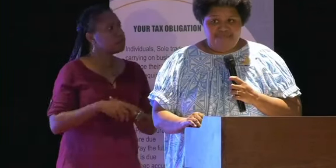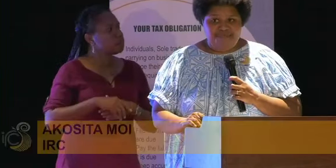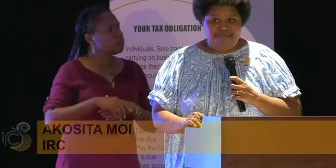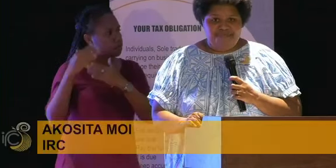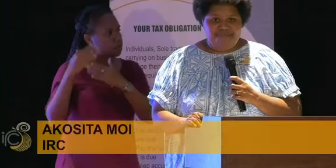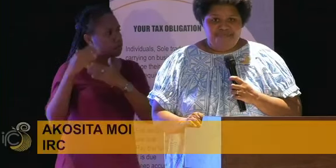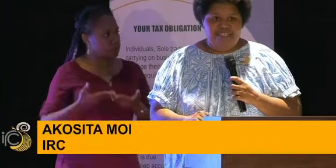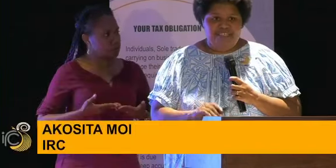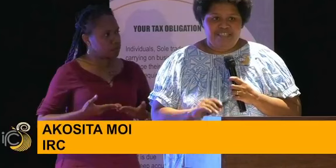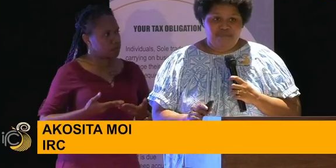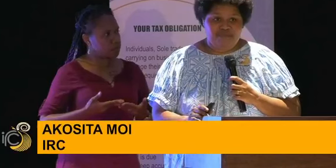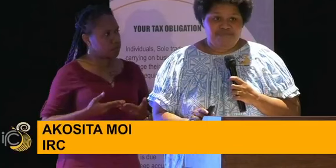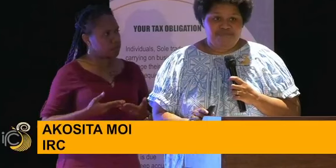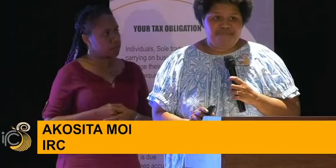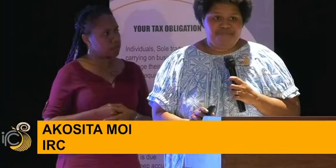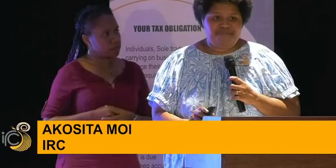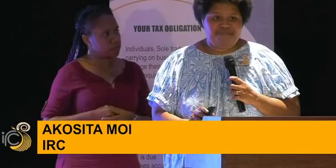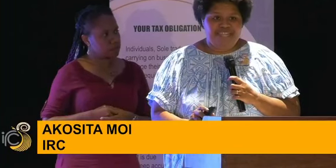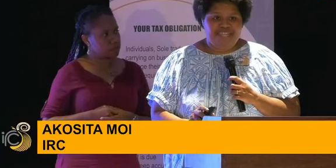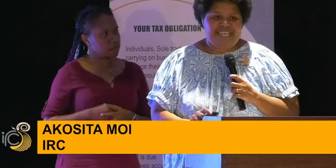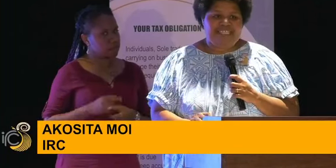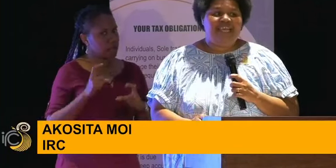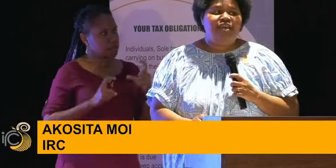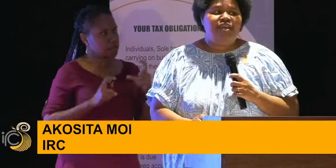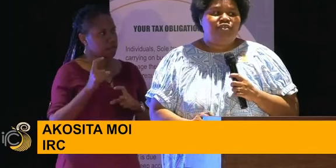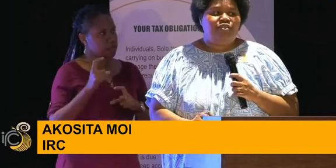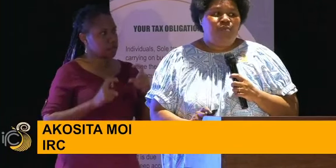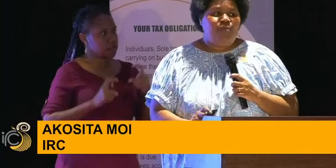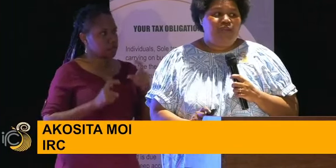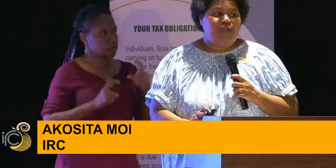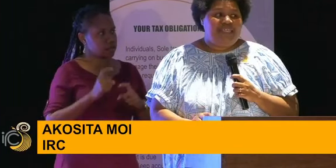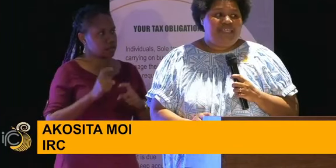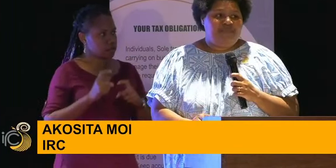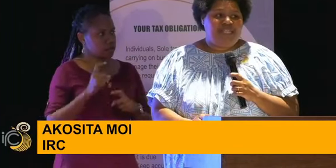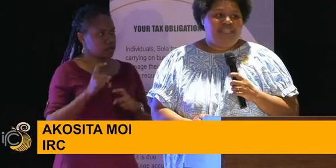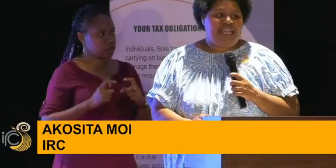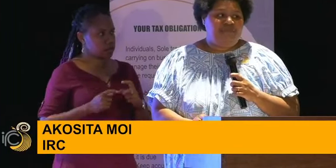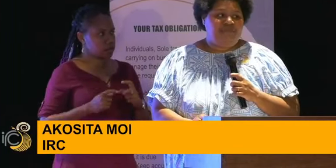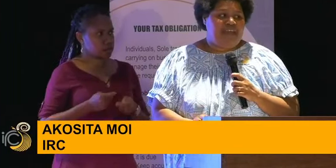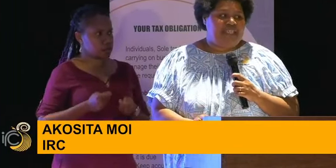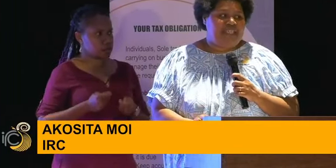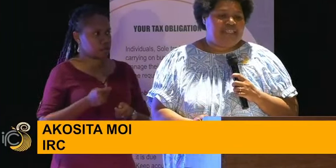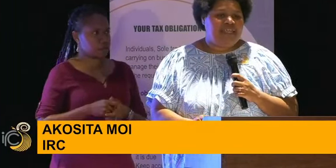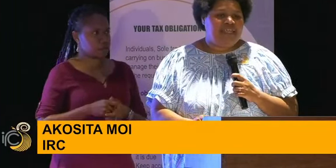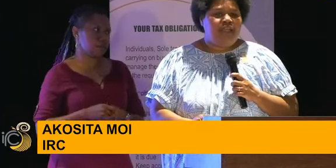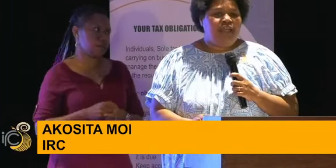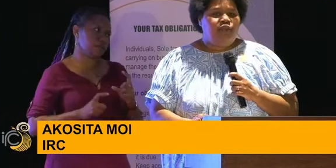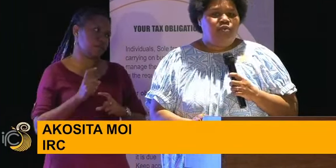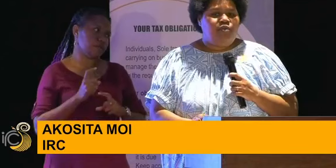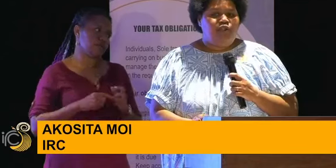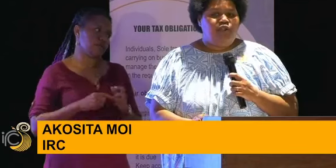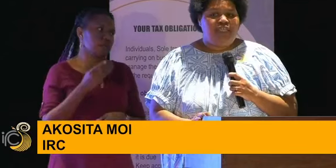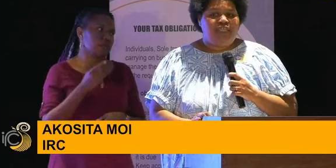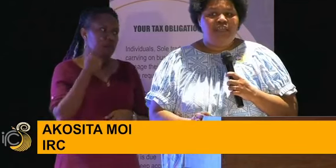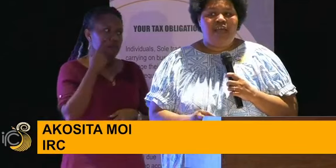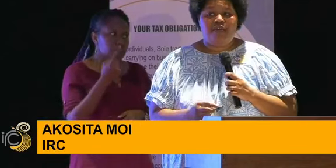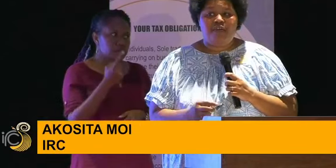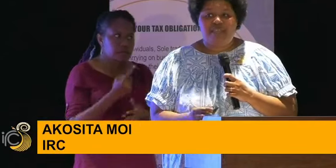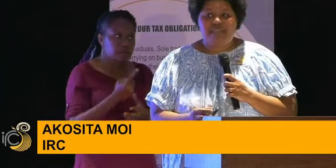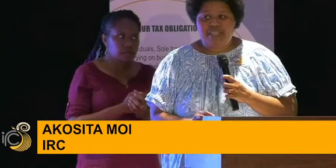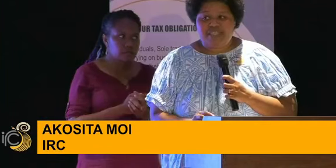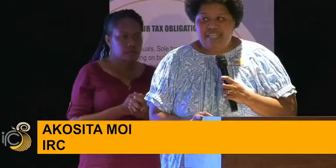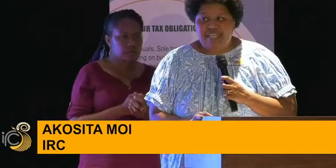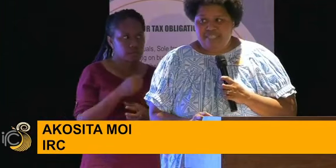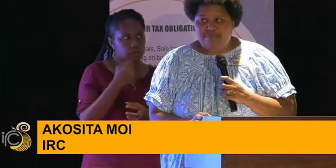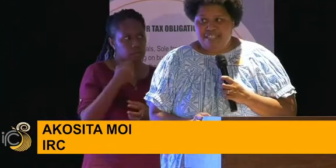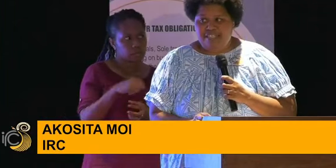assessment. Is it true? Yes. So when you get that assessment and you find that you do not